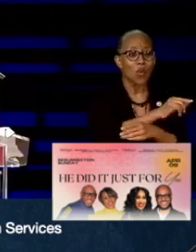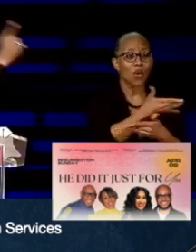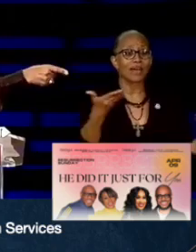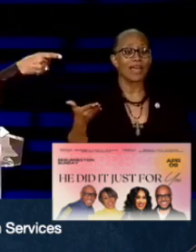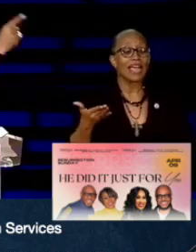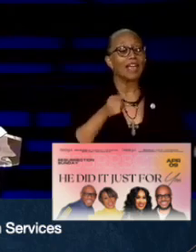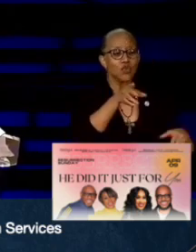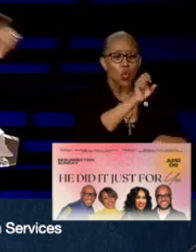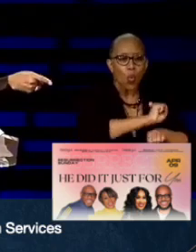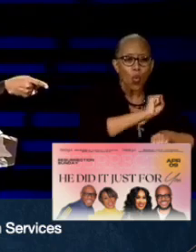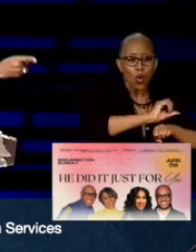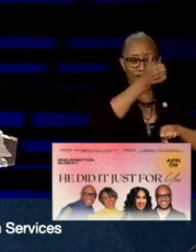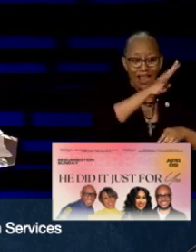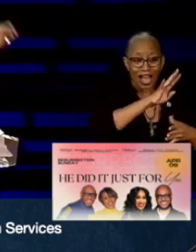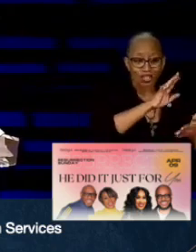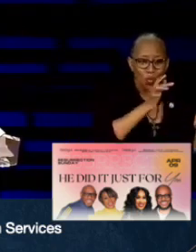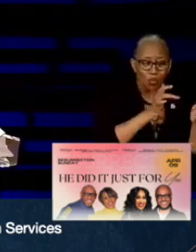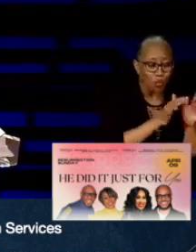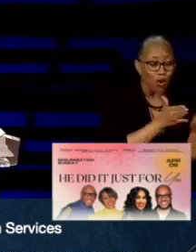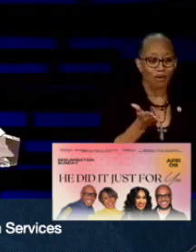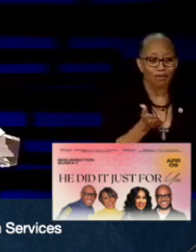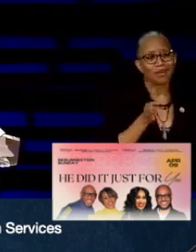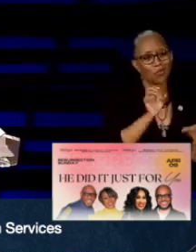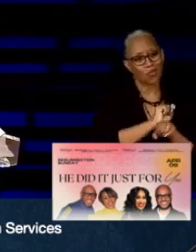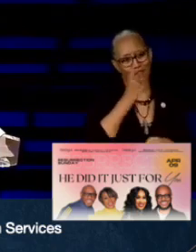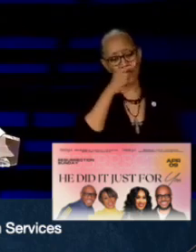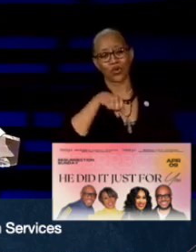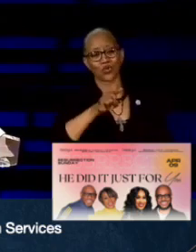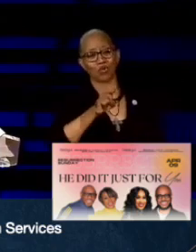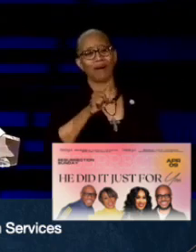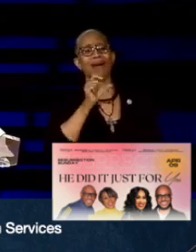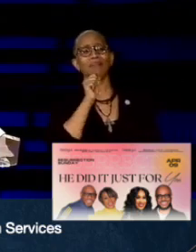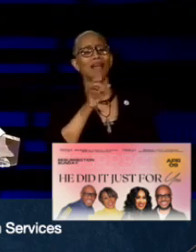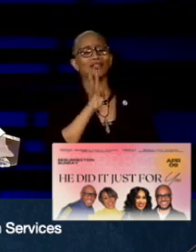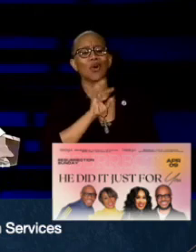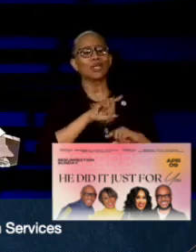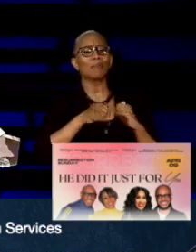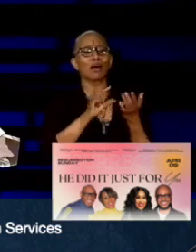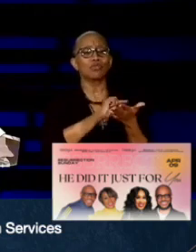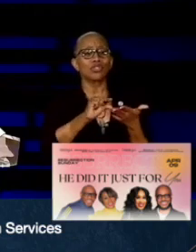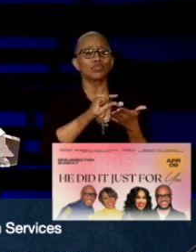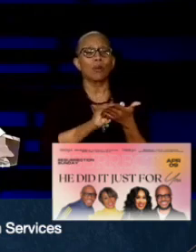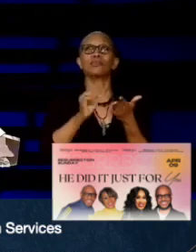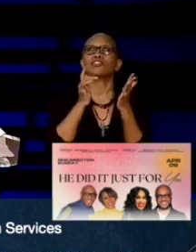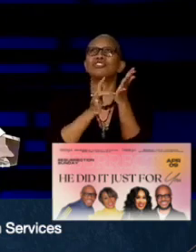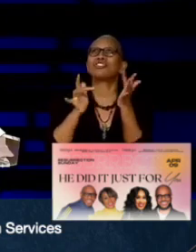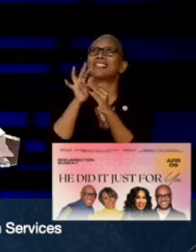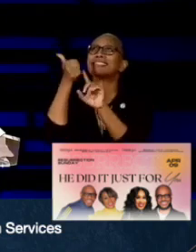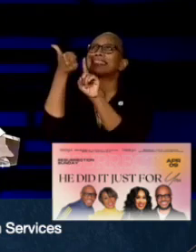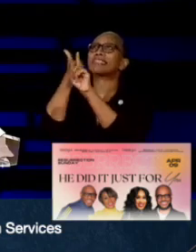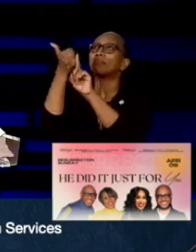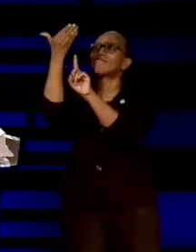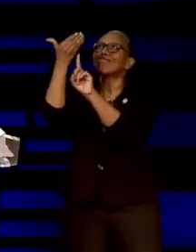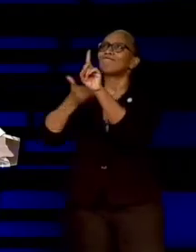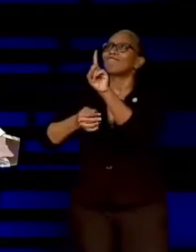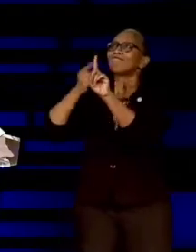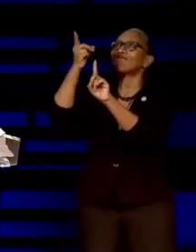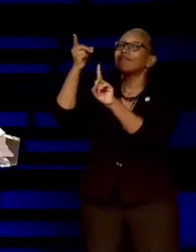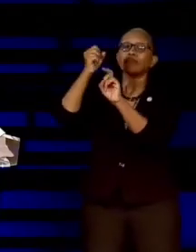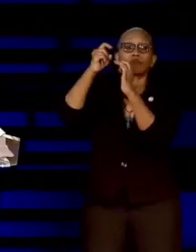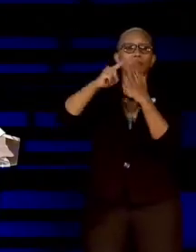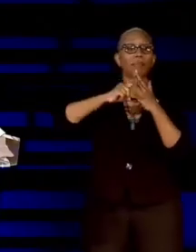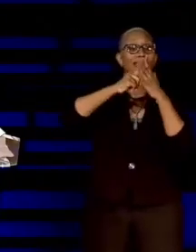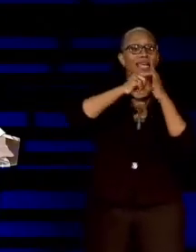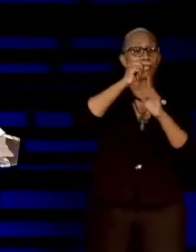the word will work. I'm not talking about no Bible verses. I'm talking about Jesus himself, that in the